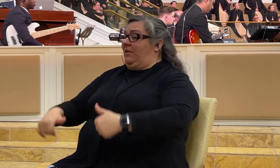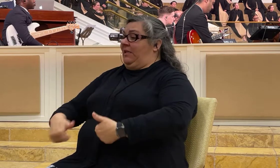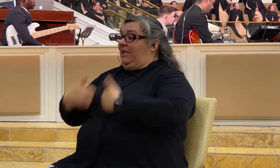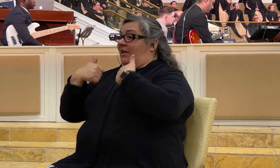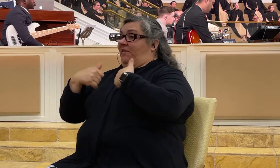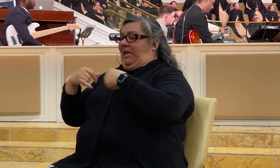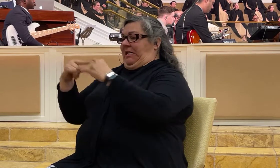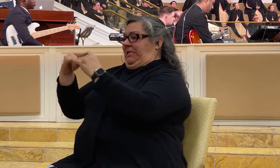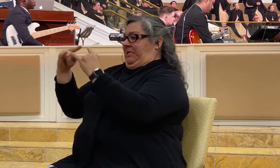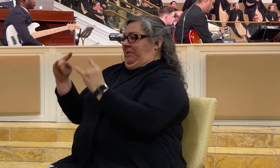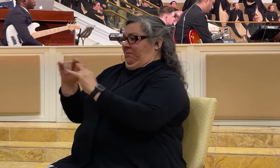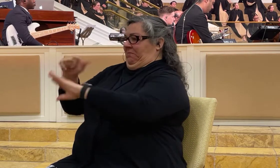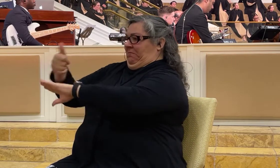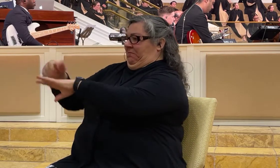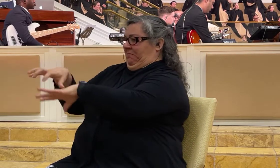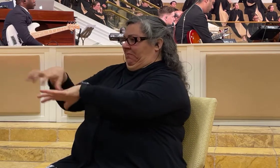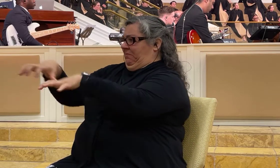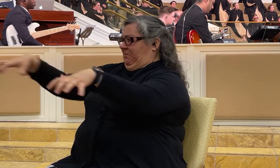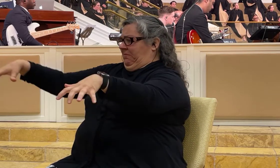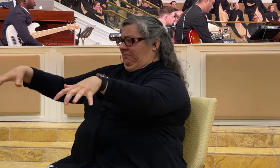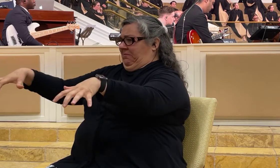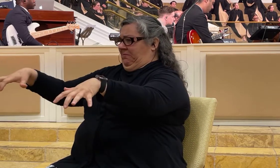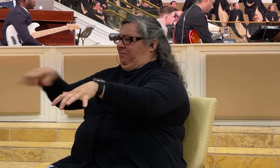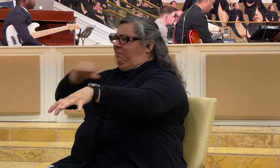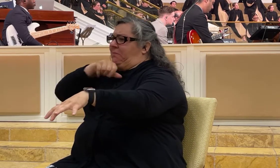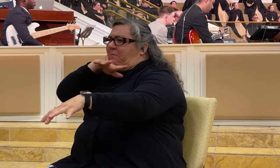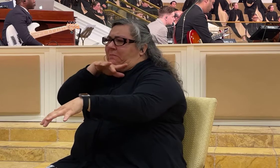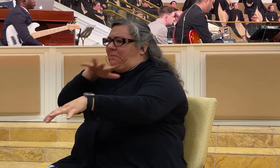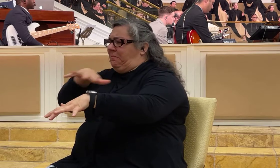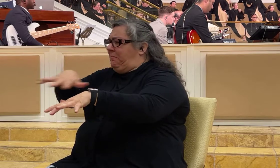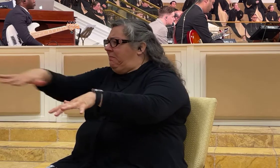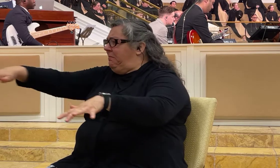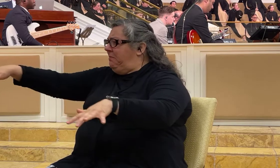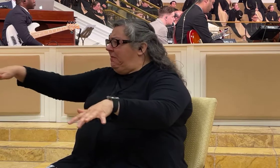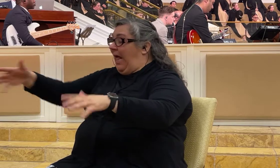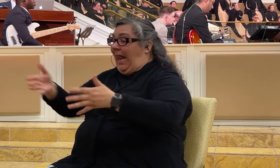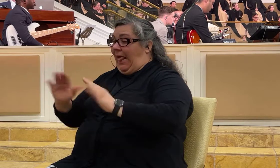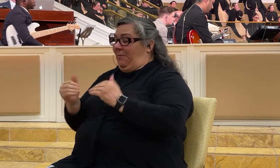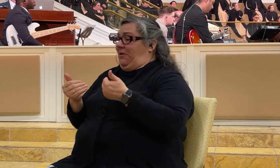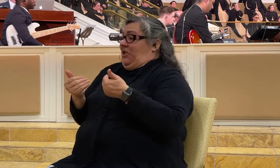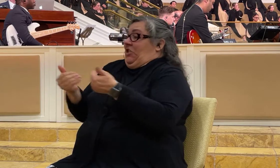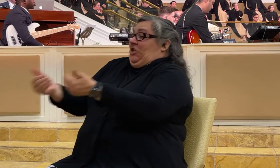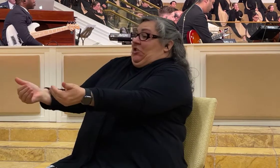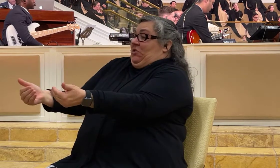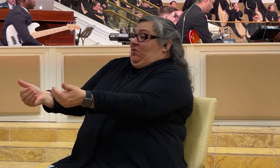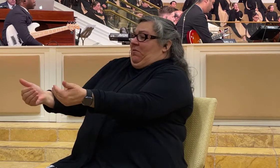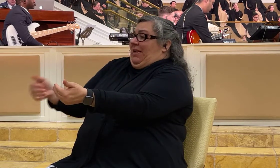piles and so forth. That's compassion to let them do that.